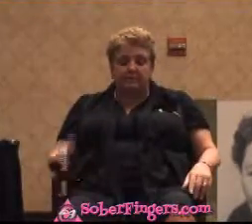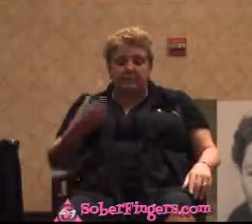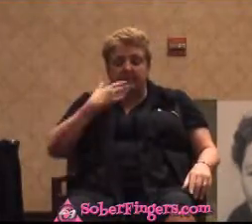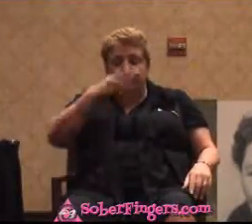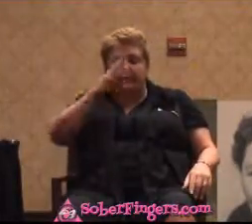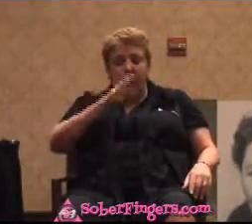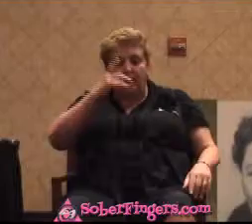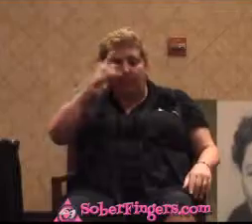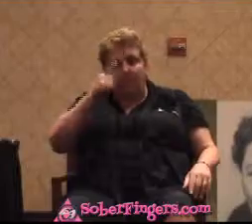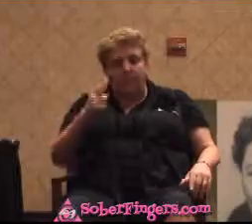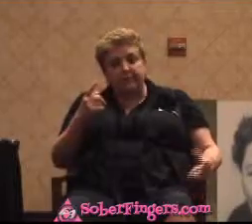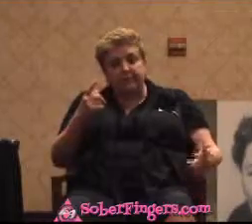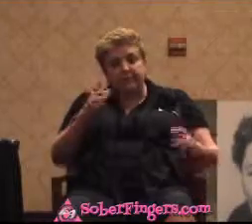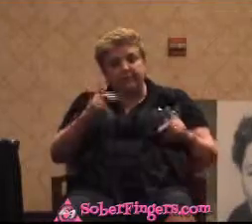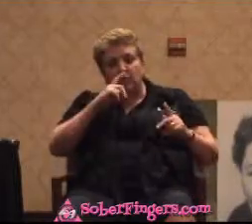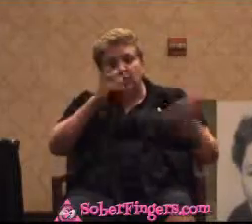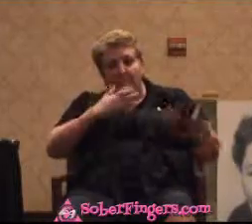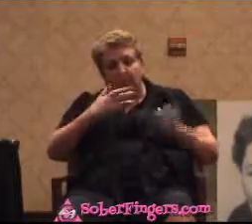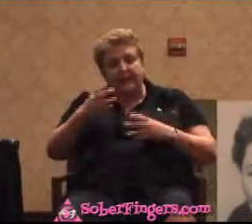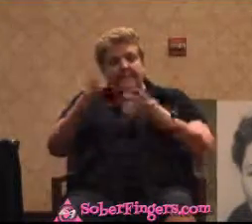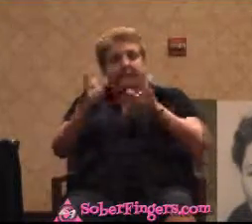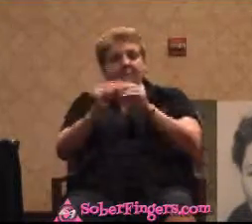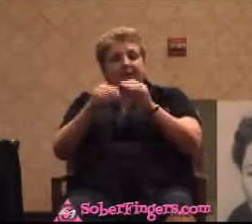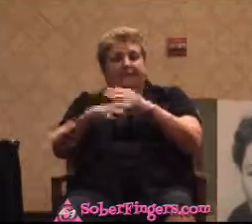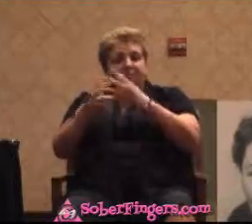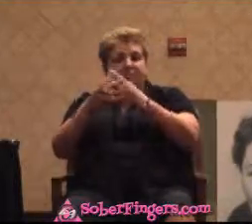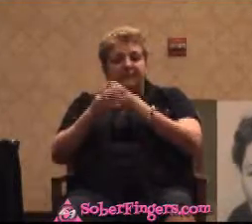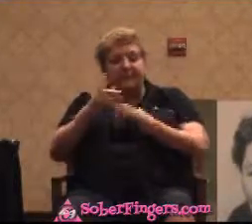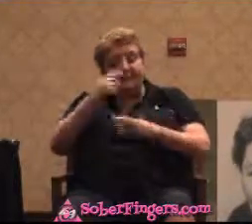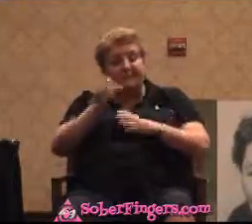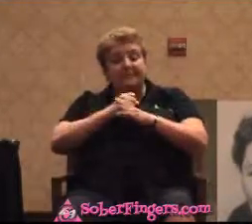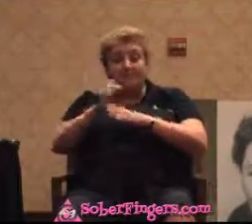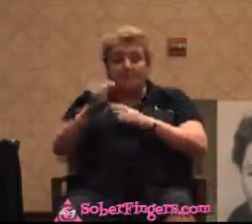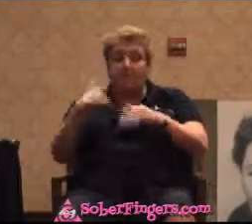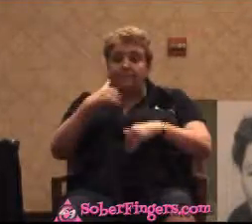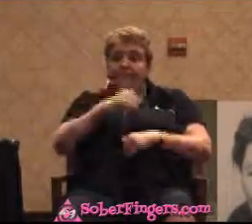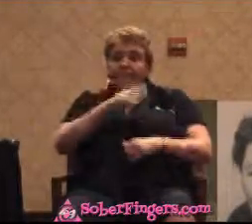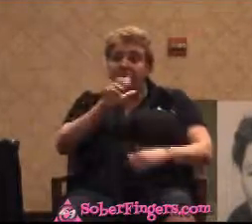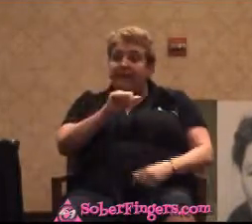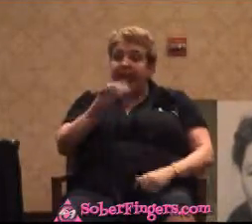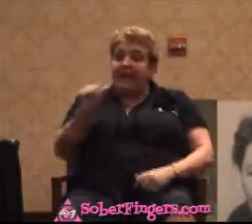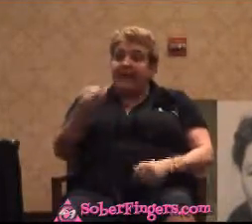he's a sober member of Alcoholics Anonymous. And I'll be forever grateful for that.